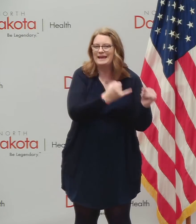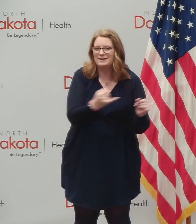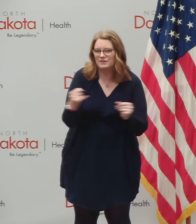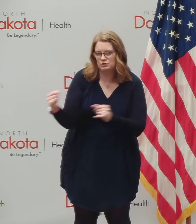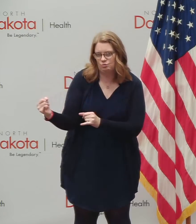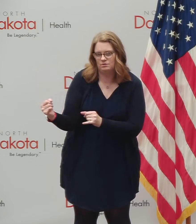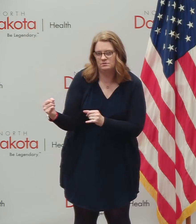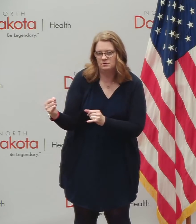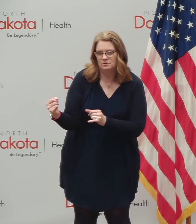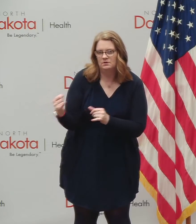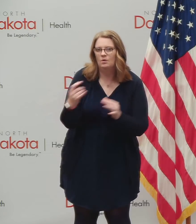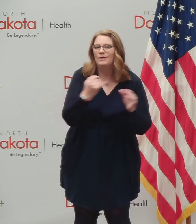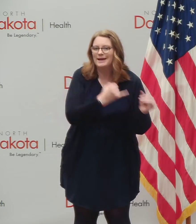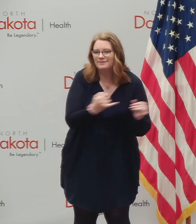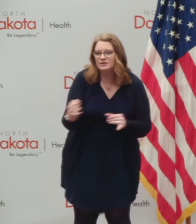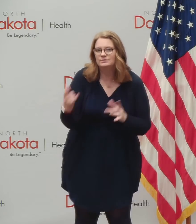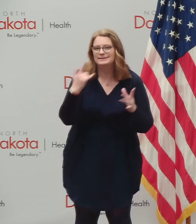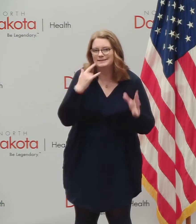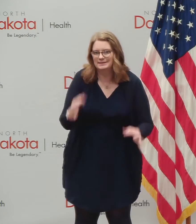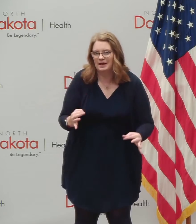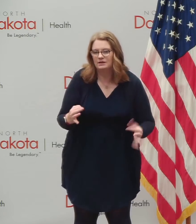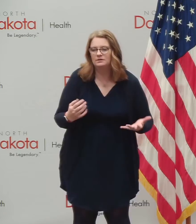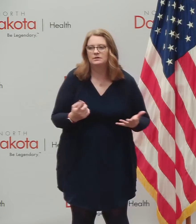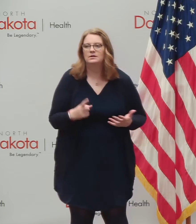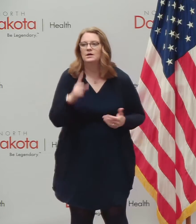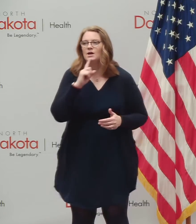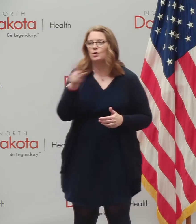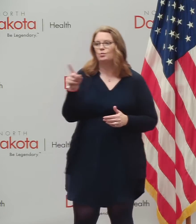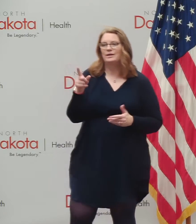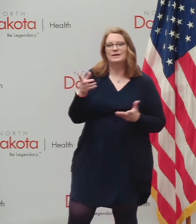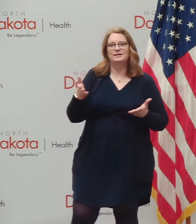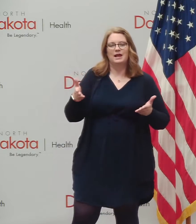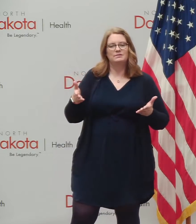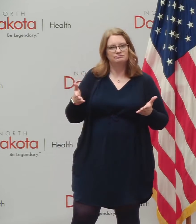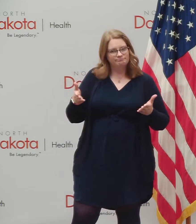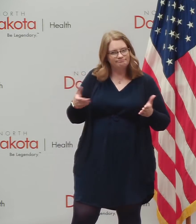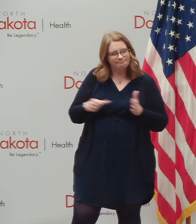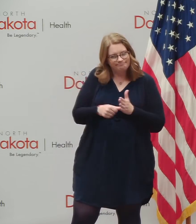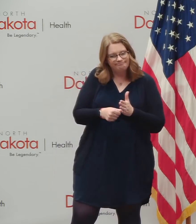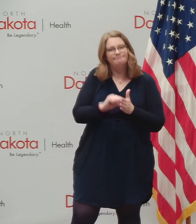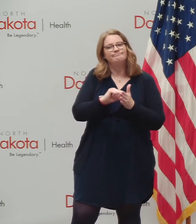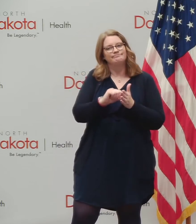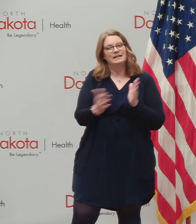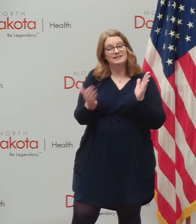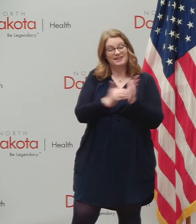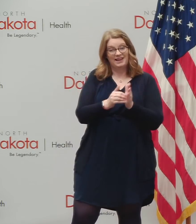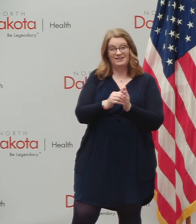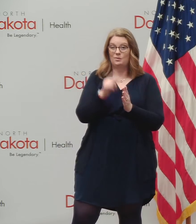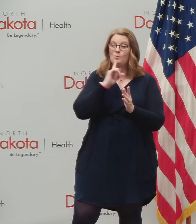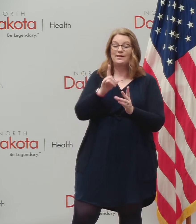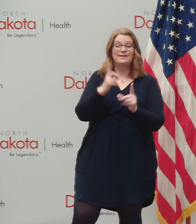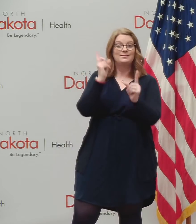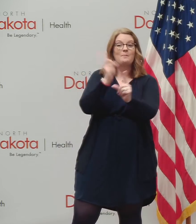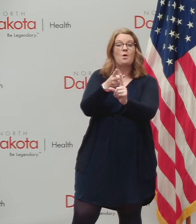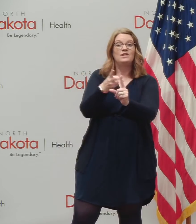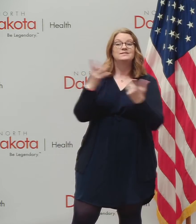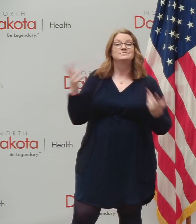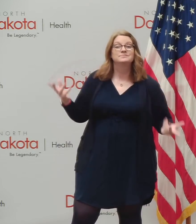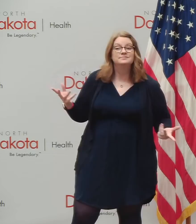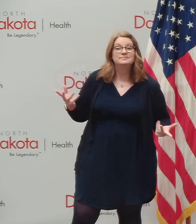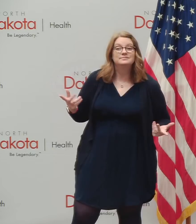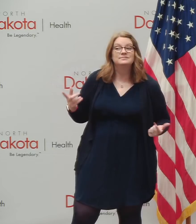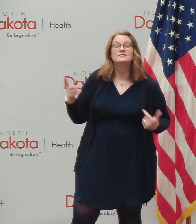do that. And so again, appreciated her reinforcing our messaging about, in the end of the day, this comes down to the choices